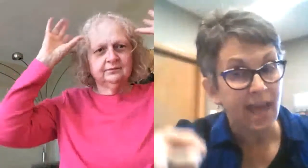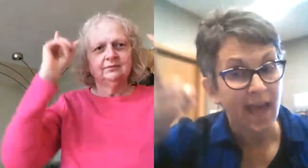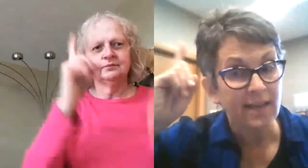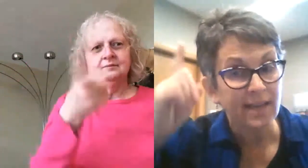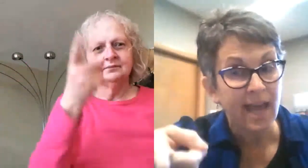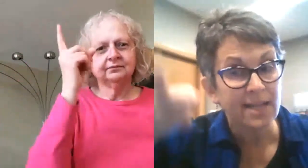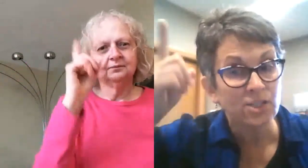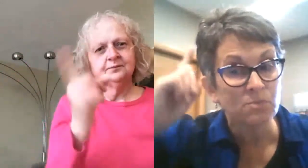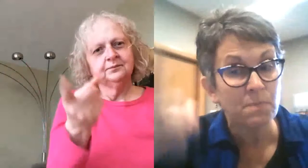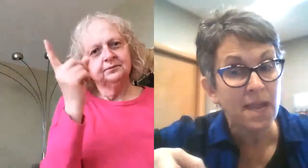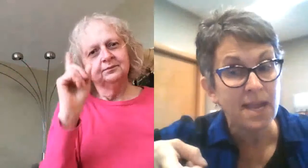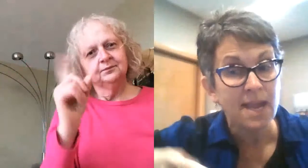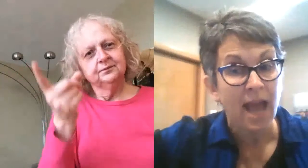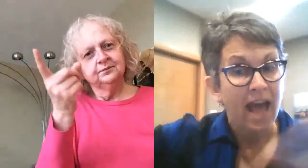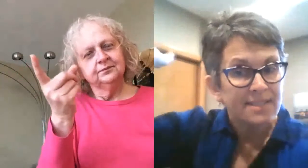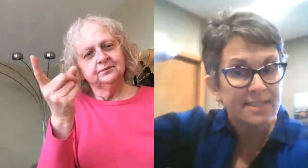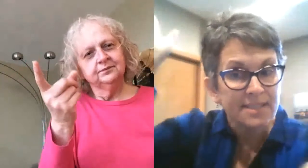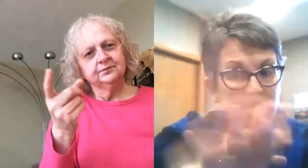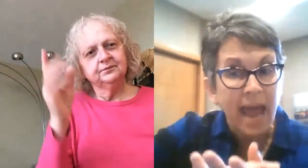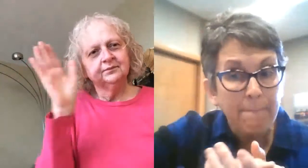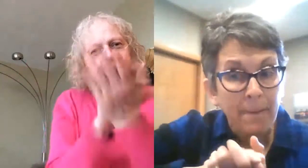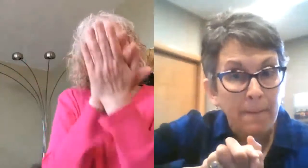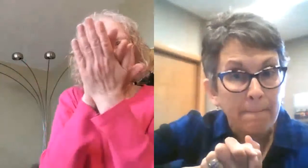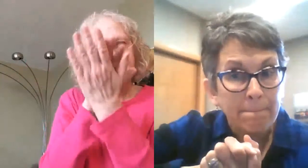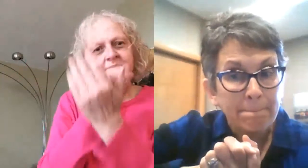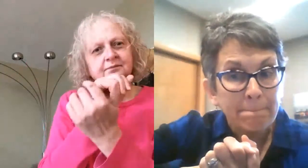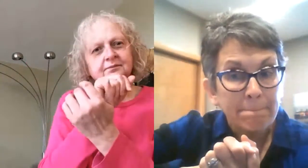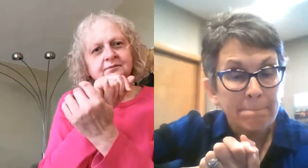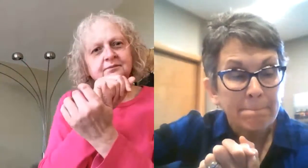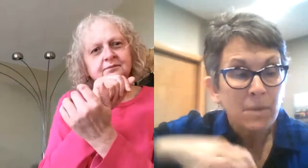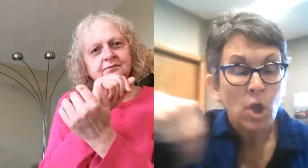Crocodile, you can't catch me. Snap.